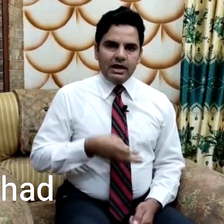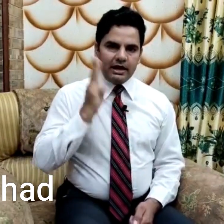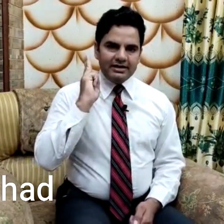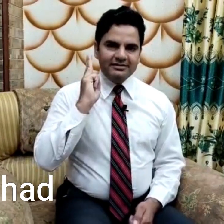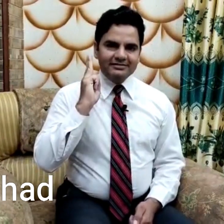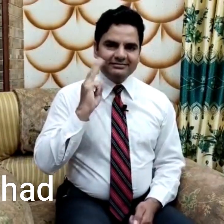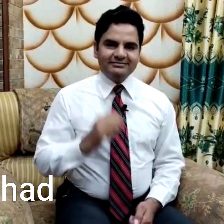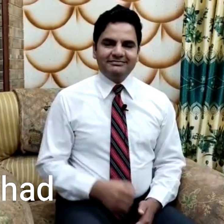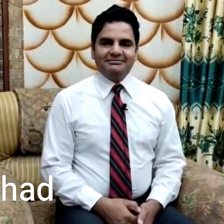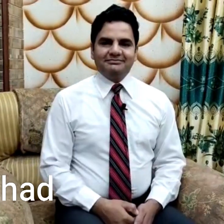had,